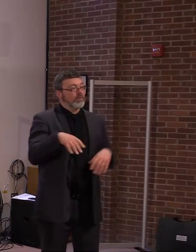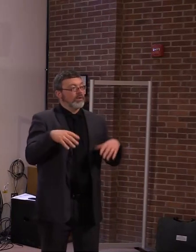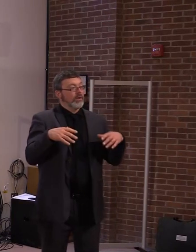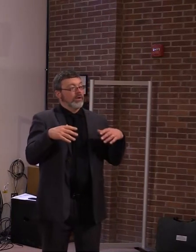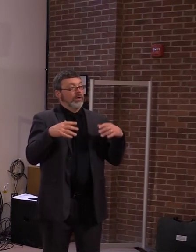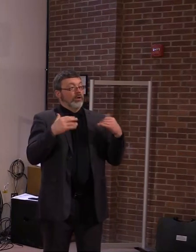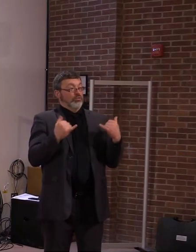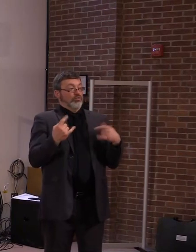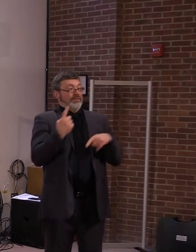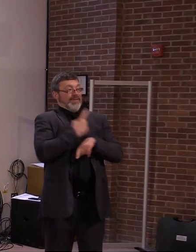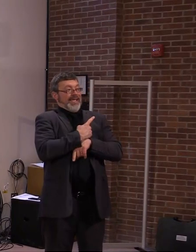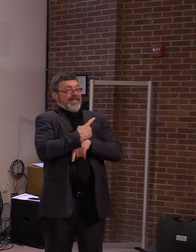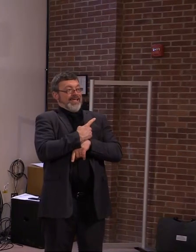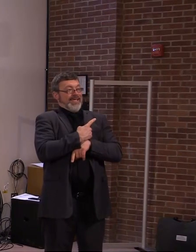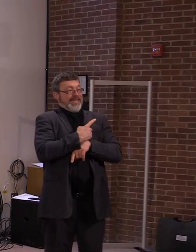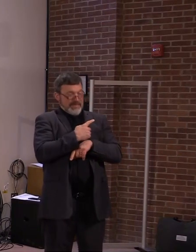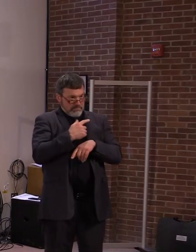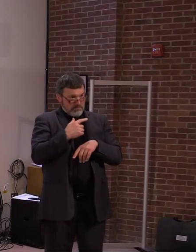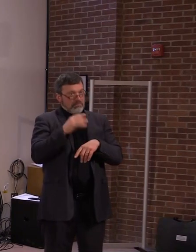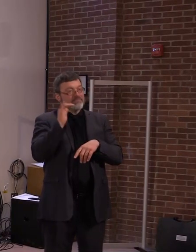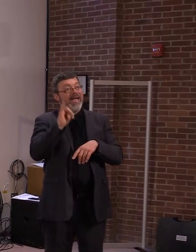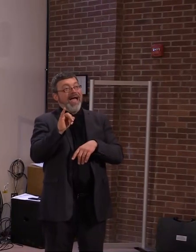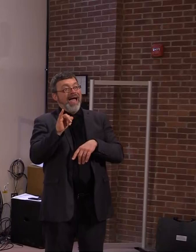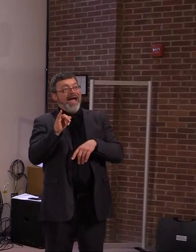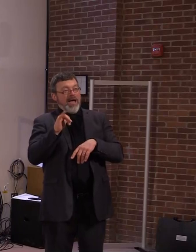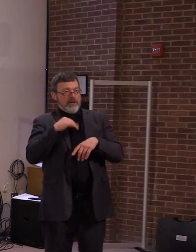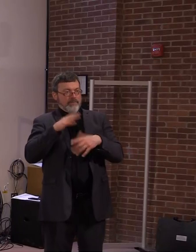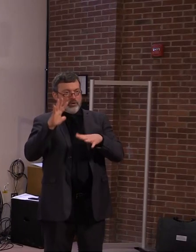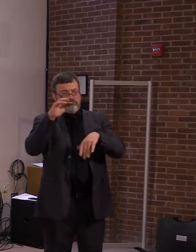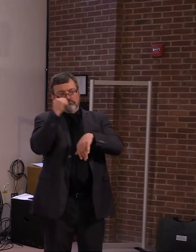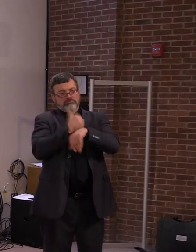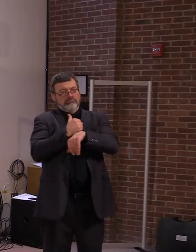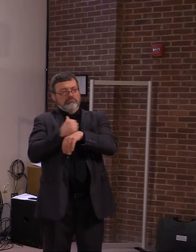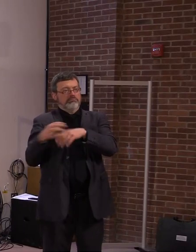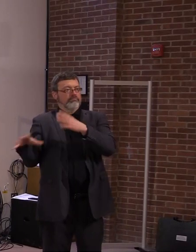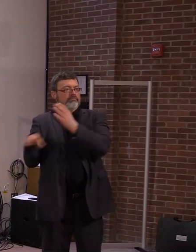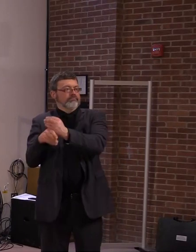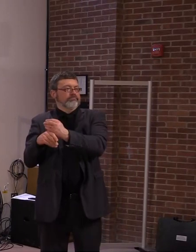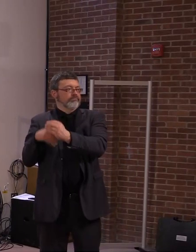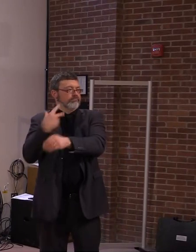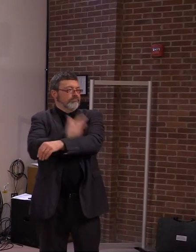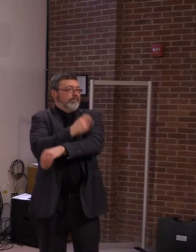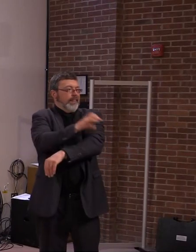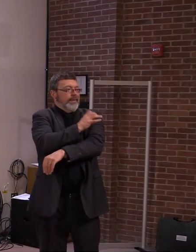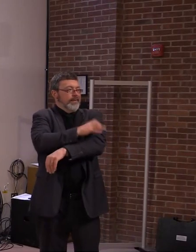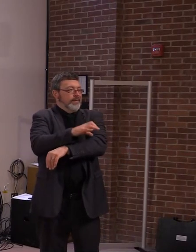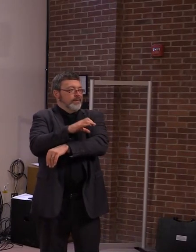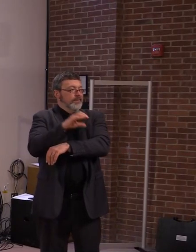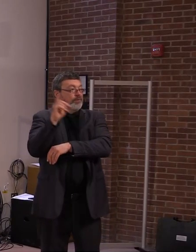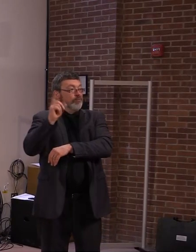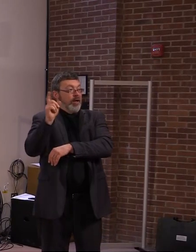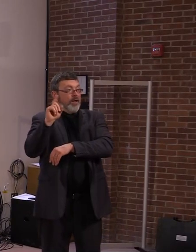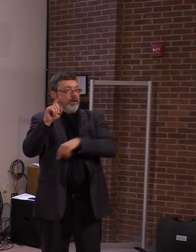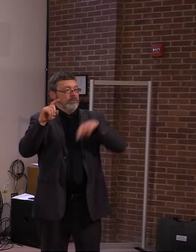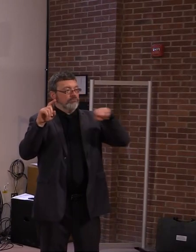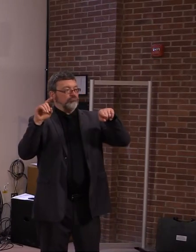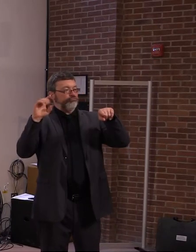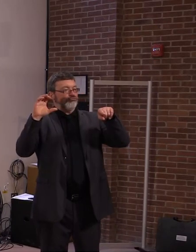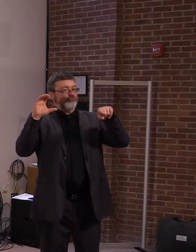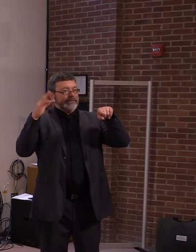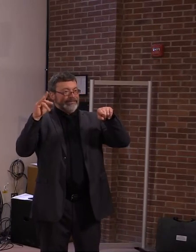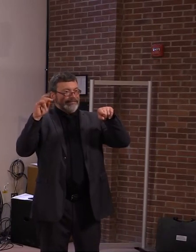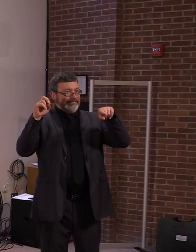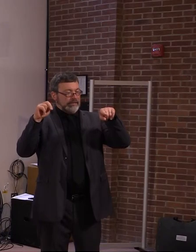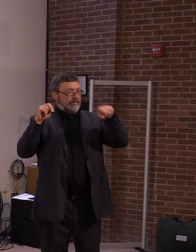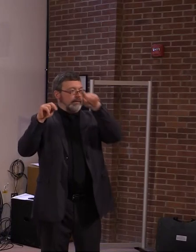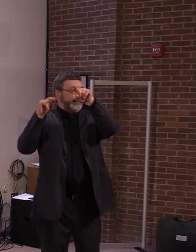providing boosters to that facility. We've already done Chittenden Northeast, which is St. Johnsbury, Marble Valley, which is Rutland